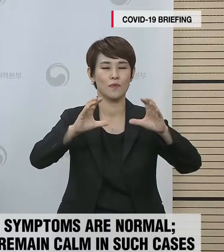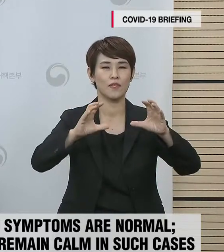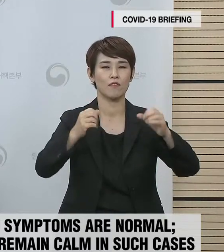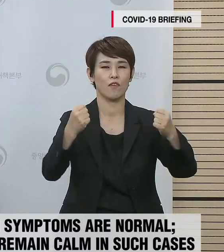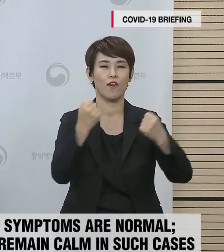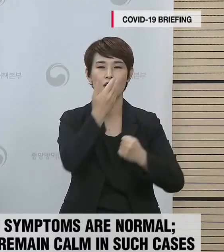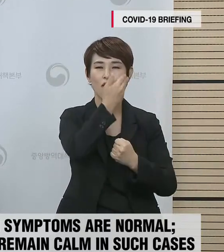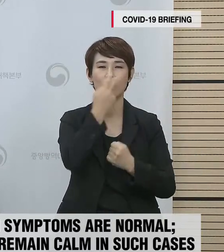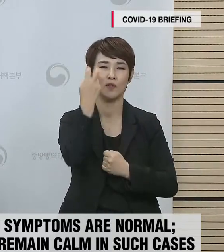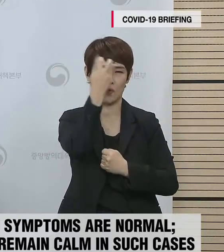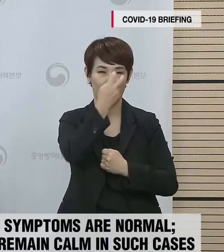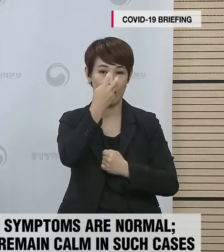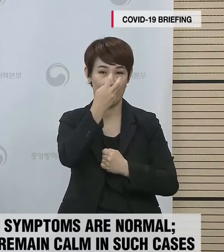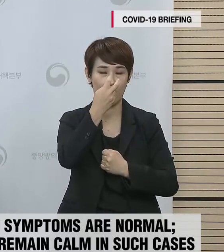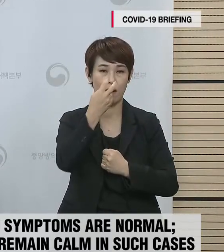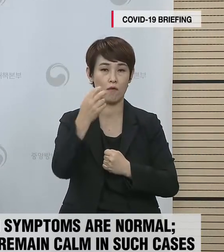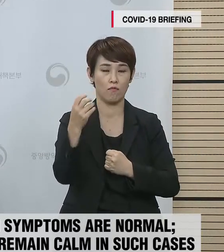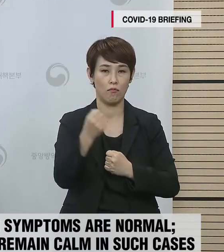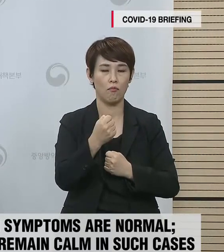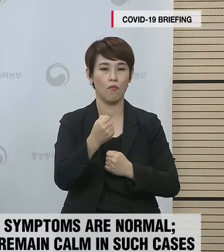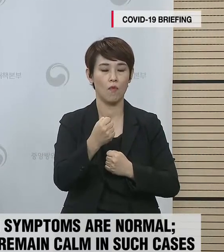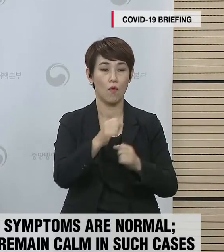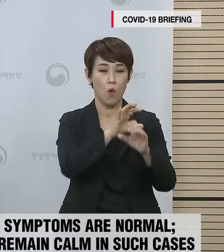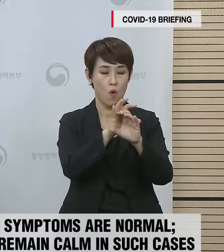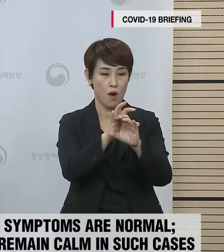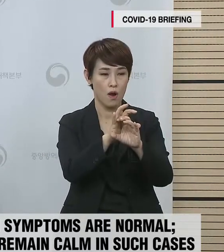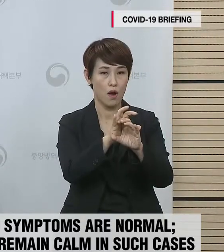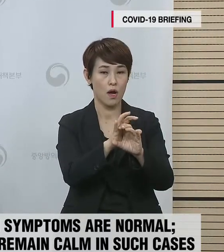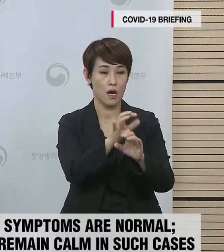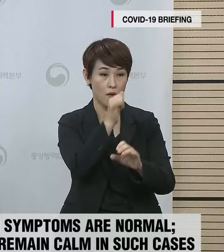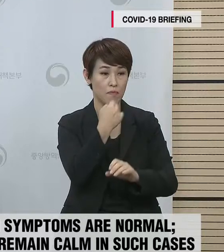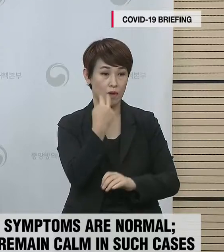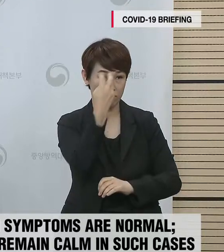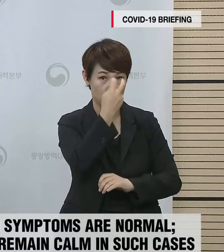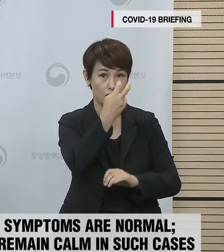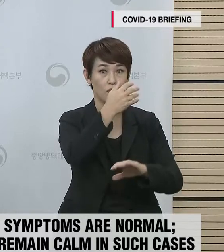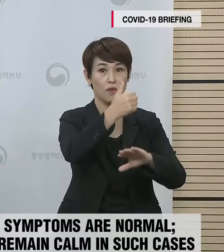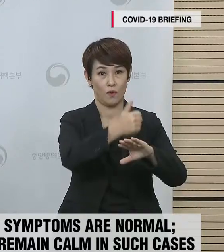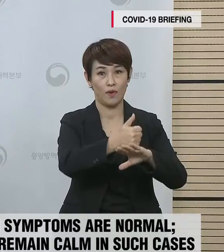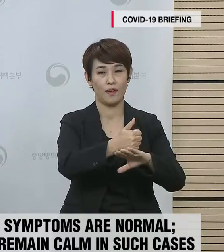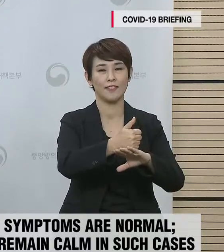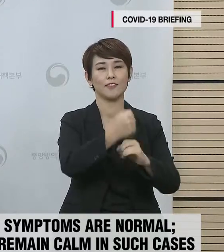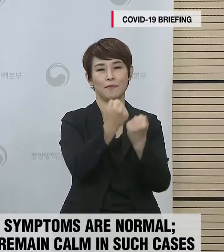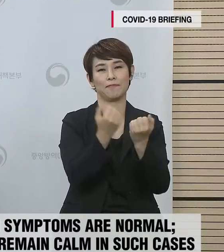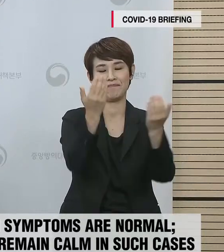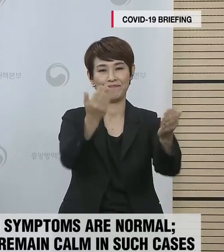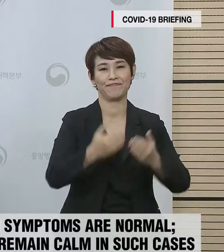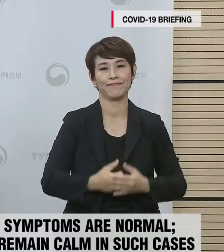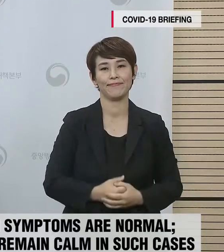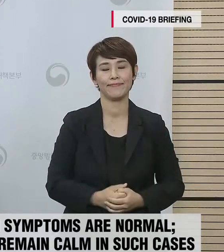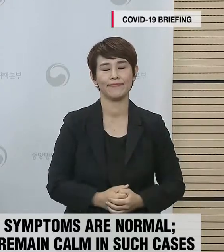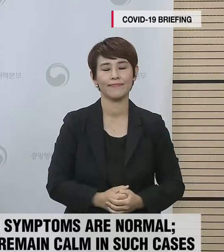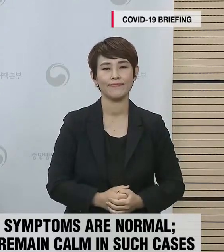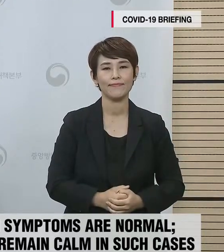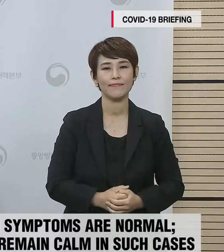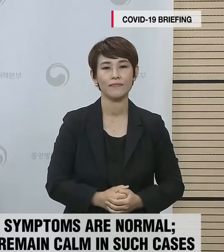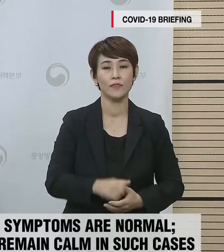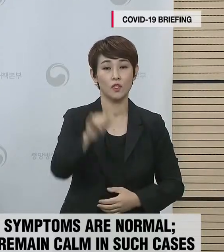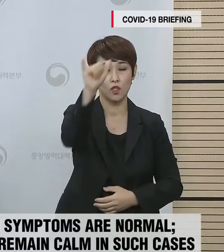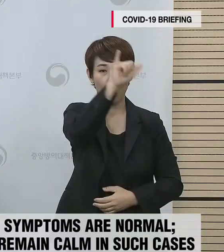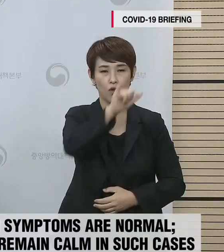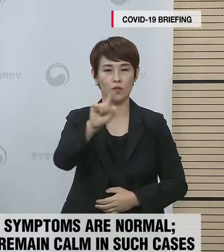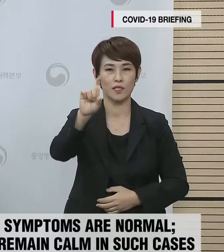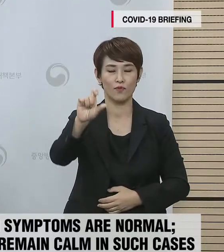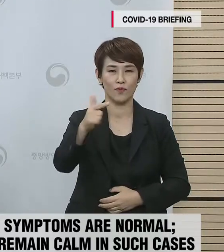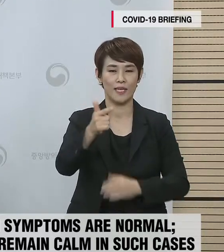year 2021, we have carried out the public nutrient survey, and we have seen the COVID-19 antibody